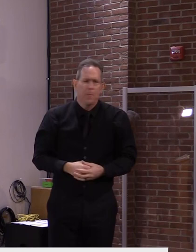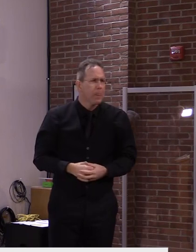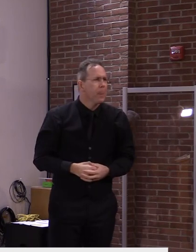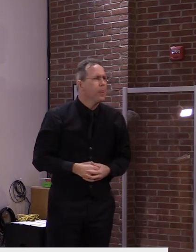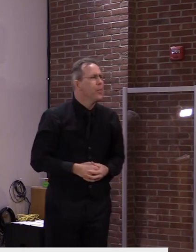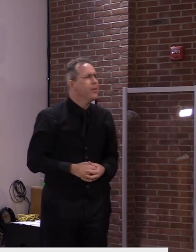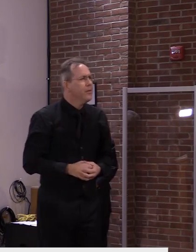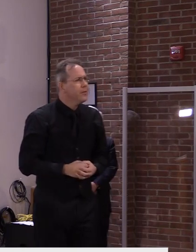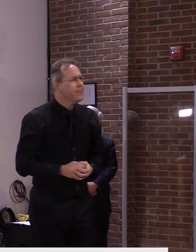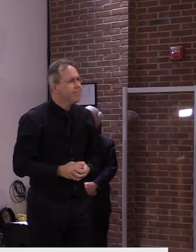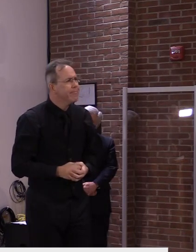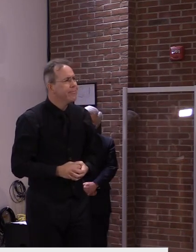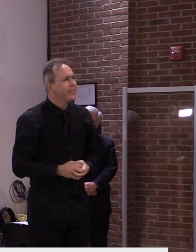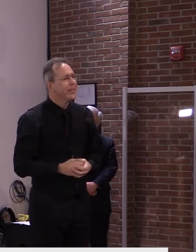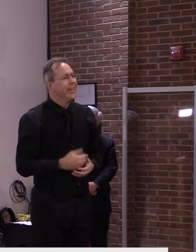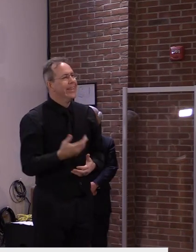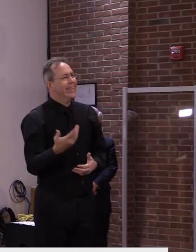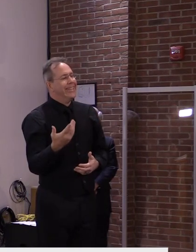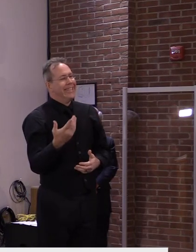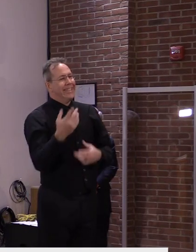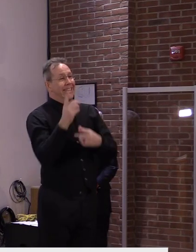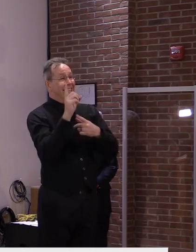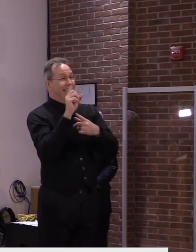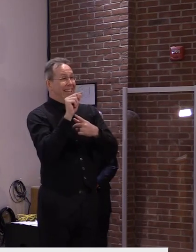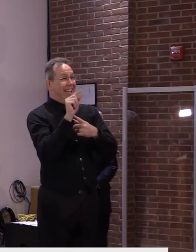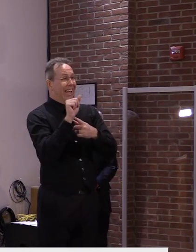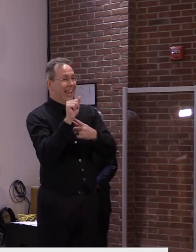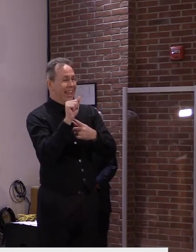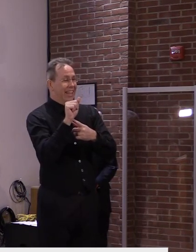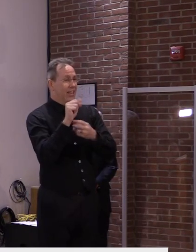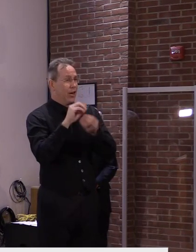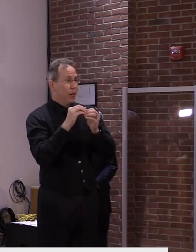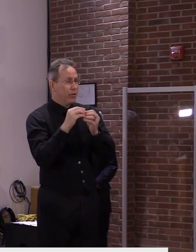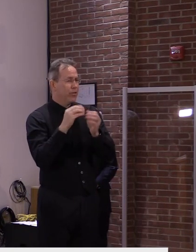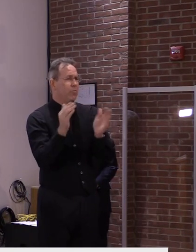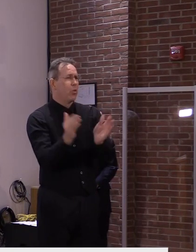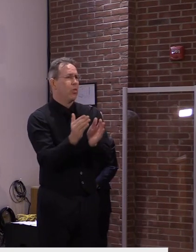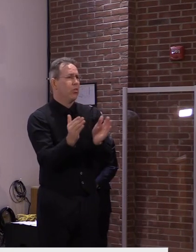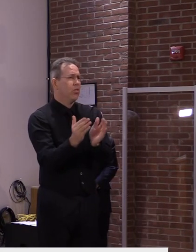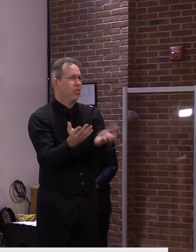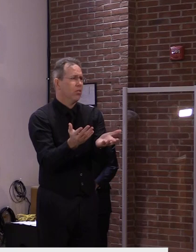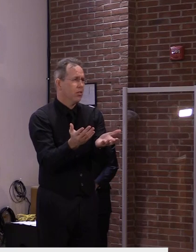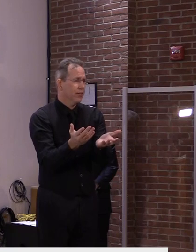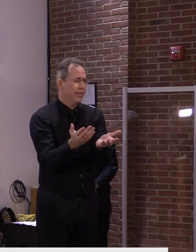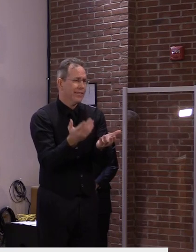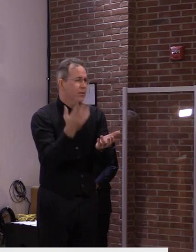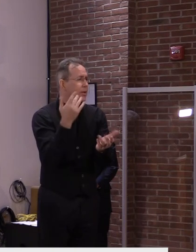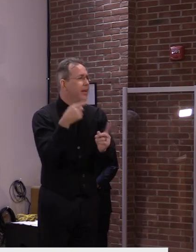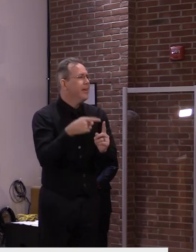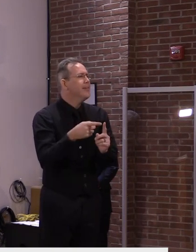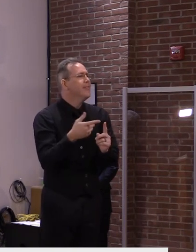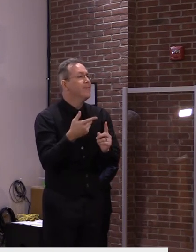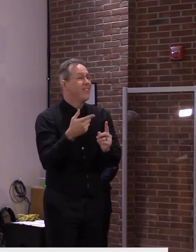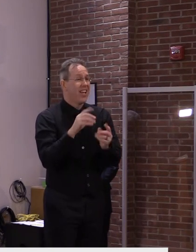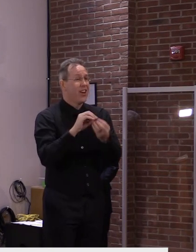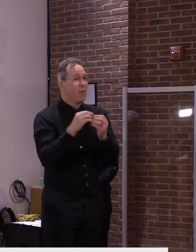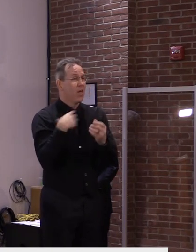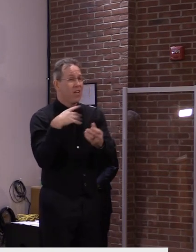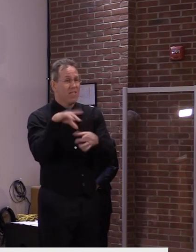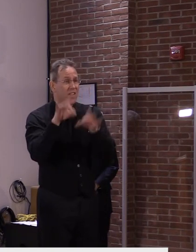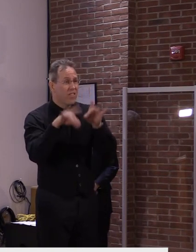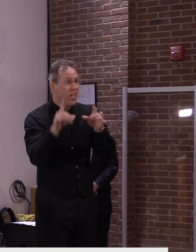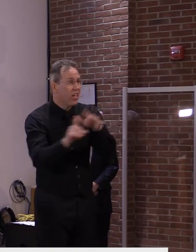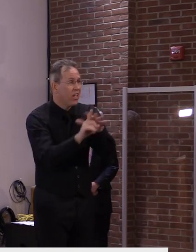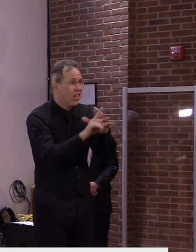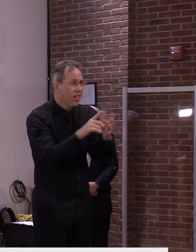data is not very extensive because there's only a small number of people that we've documented positive test in who have a